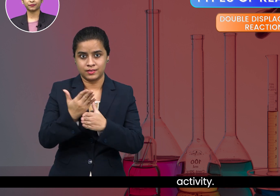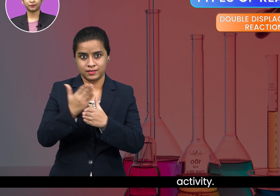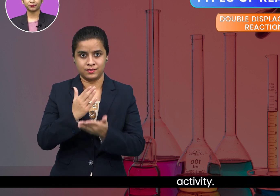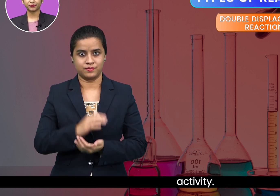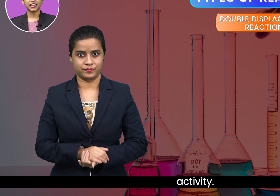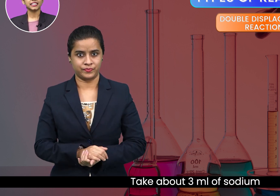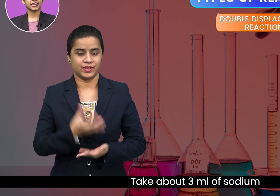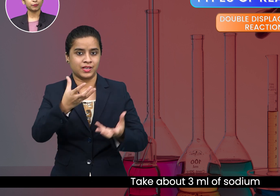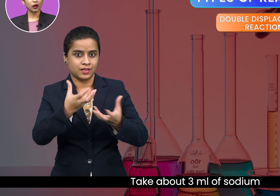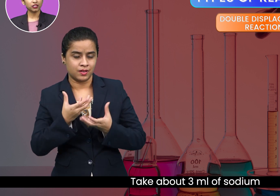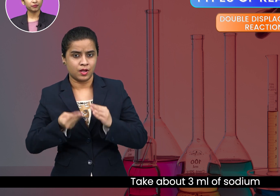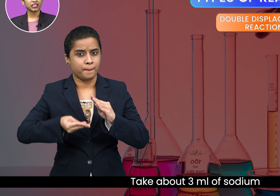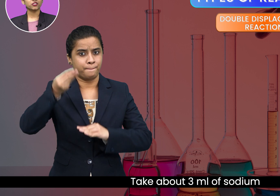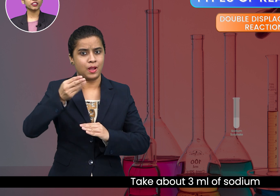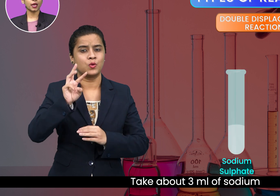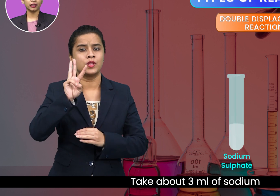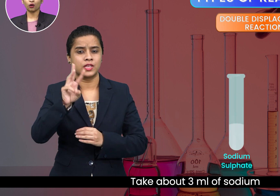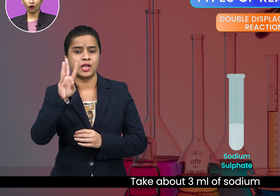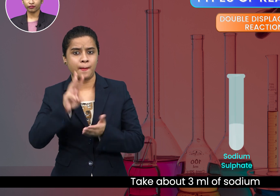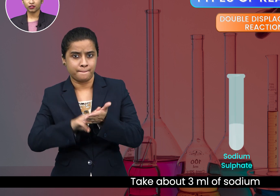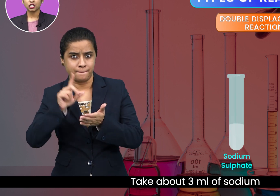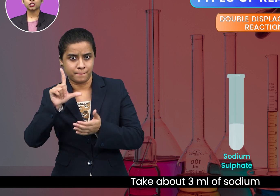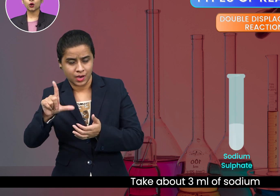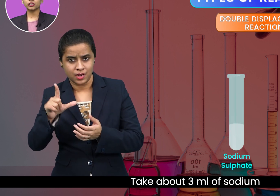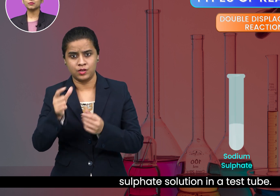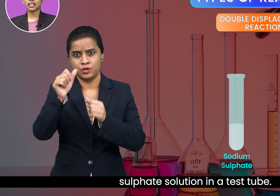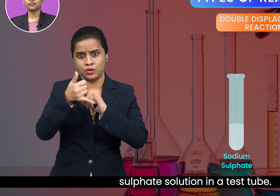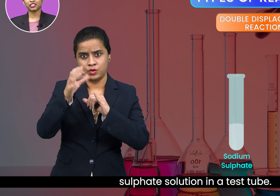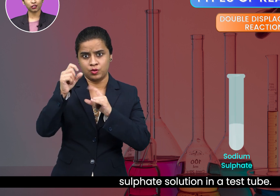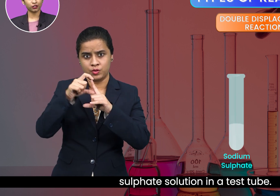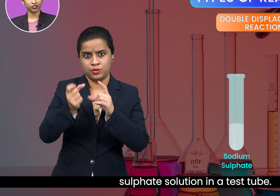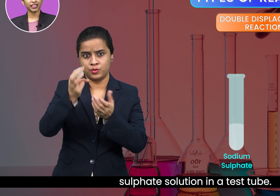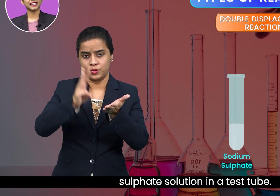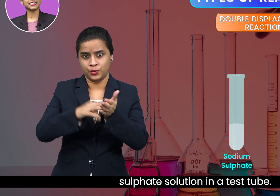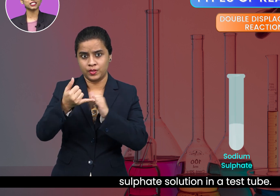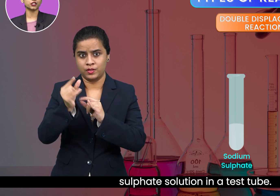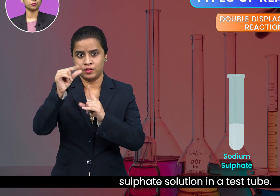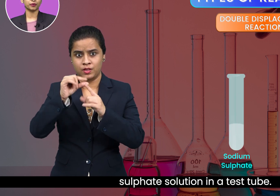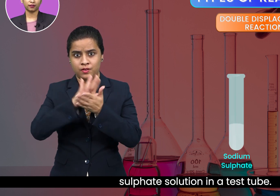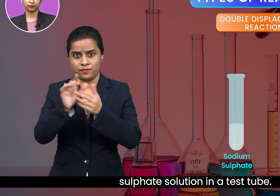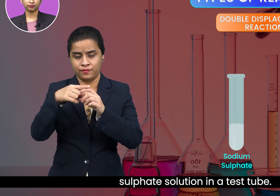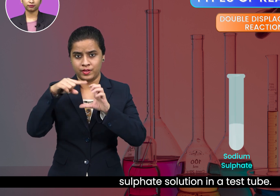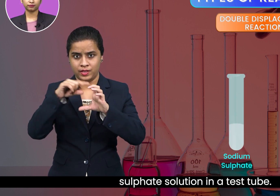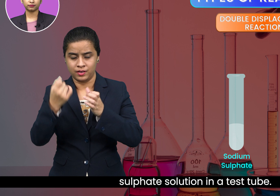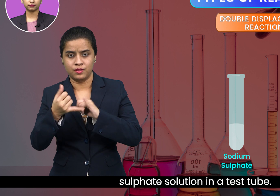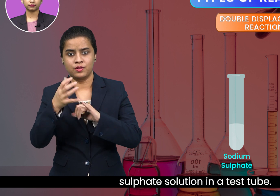Activity. Take about 3 ml of sodium sulfate solution in a test tube.